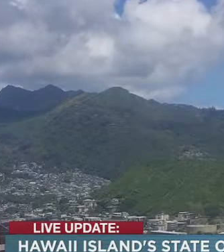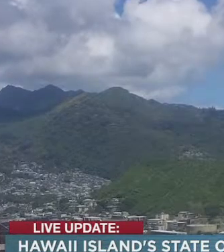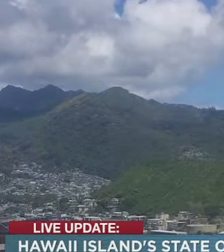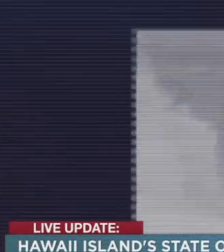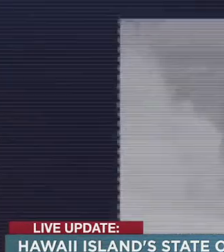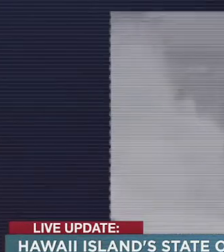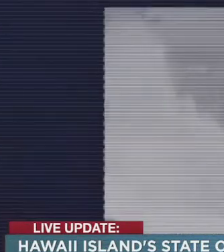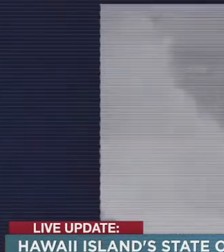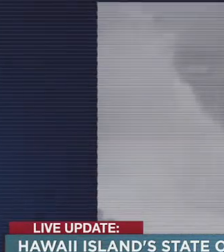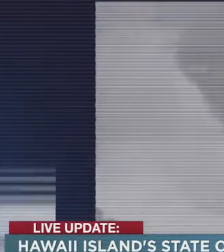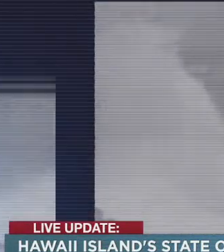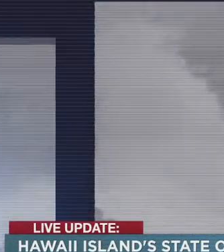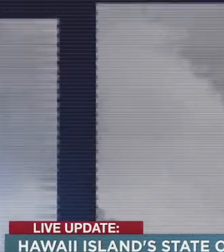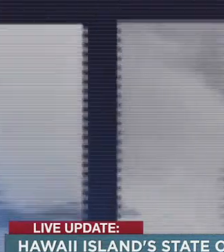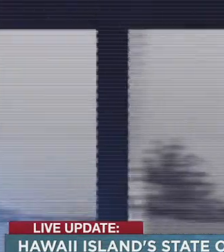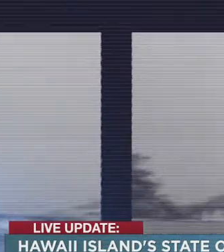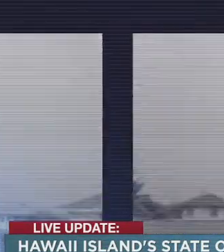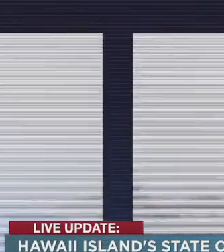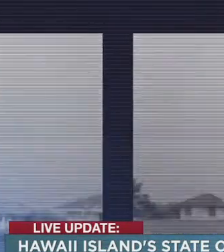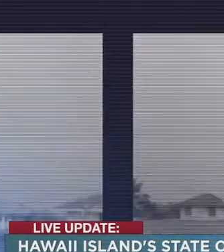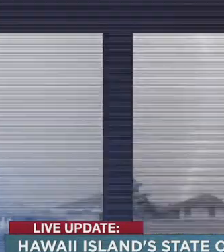Hoggy.